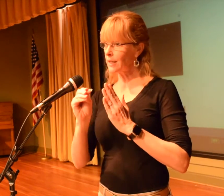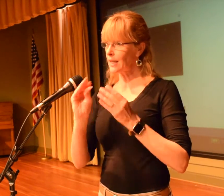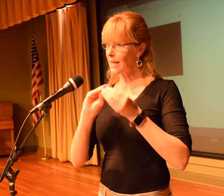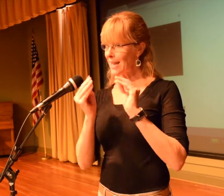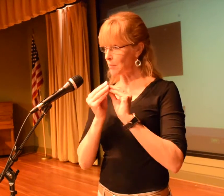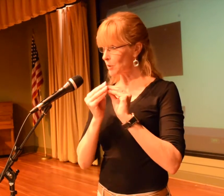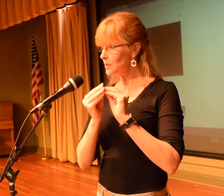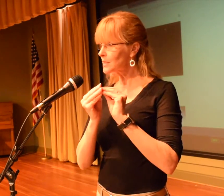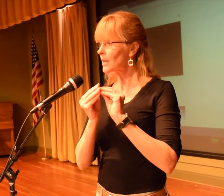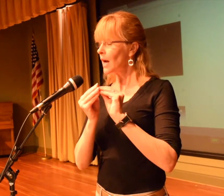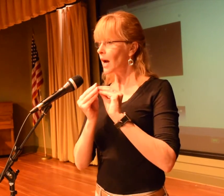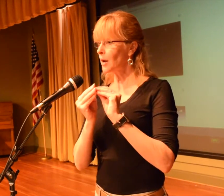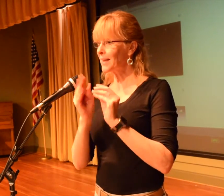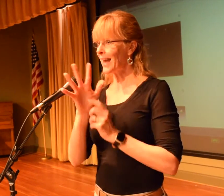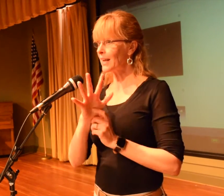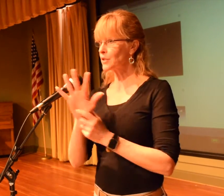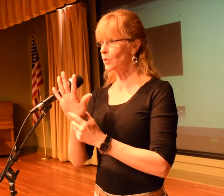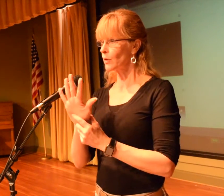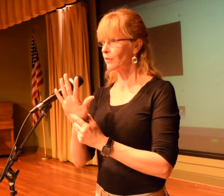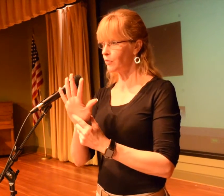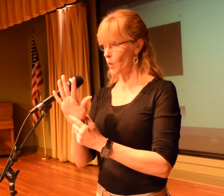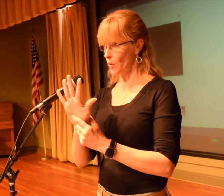the numbers, the hands are going forward.